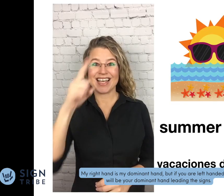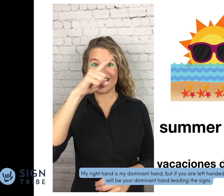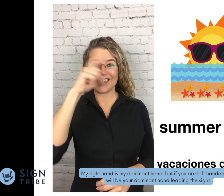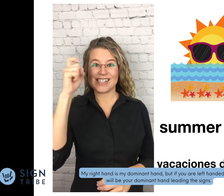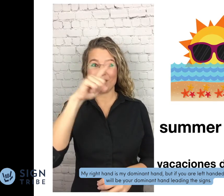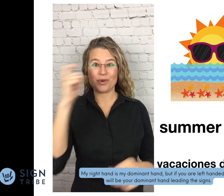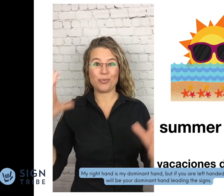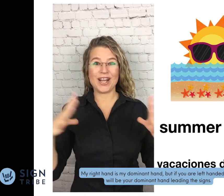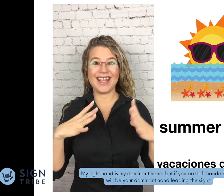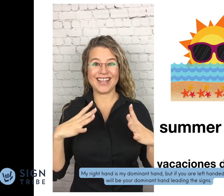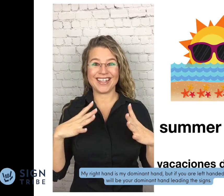Summer break.